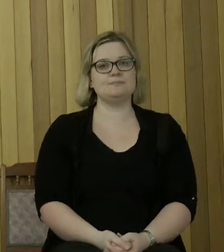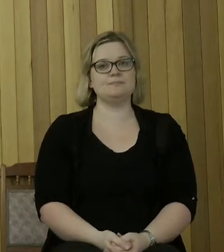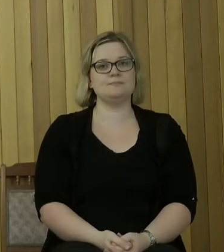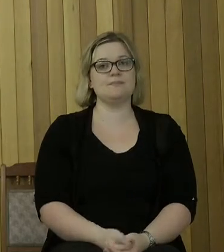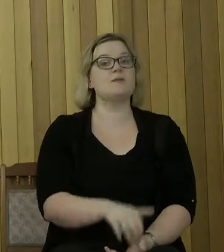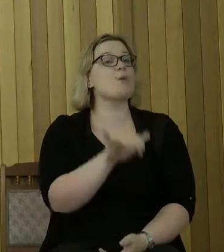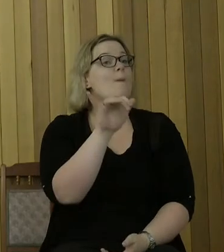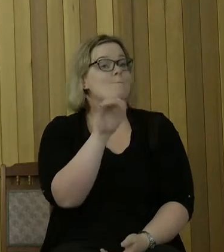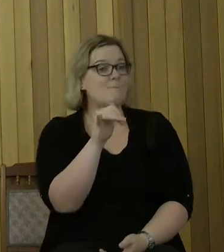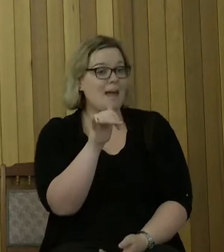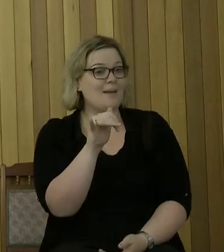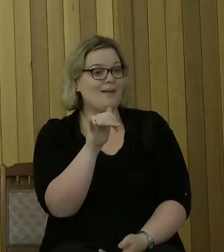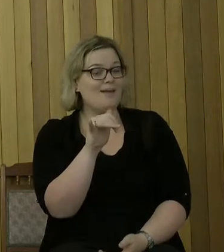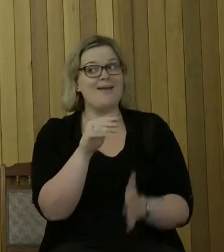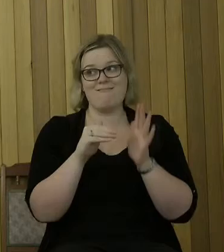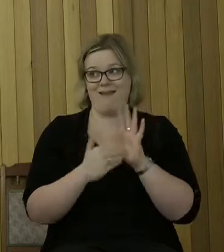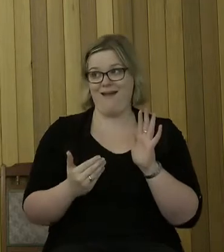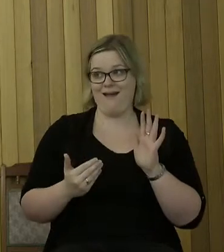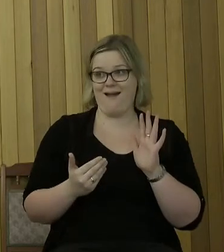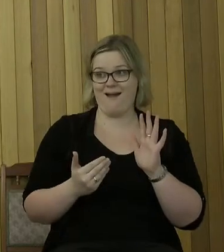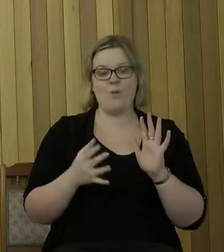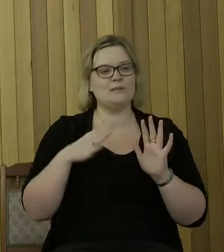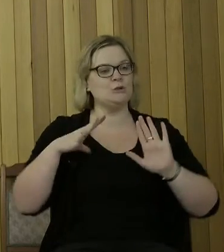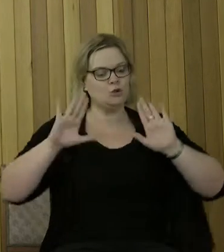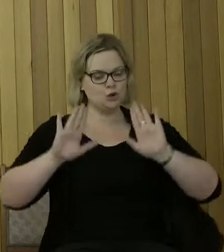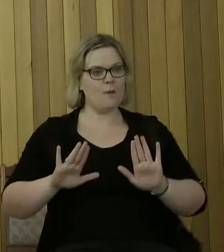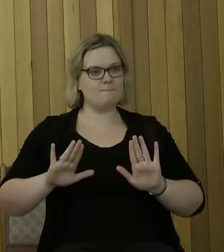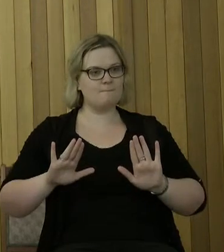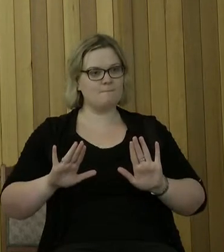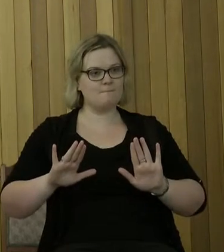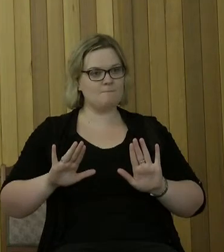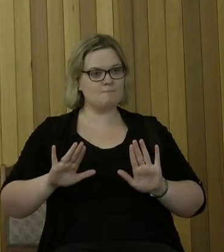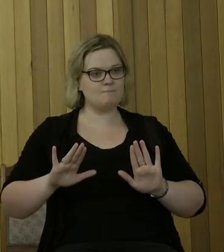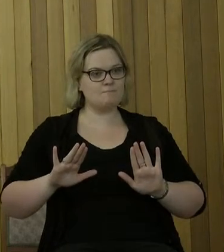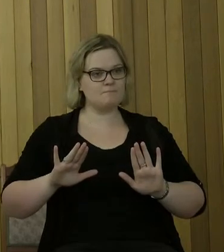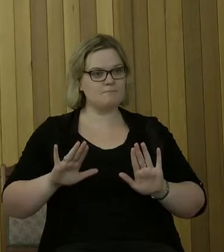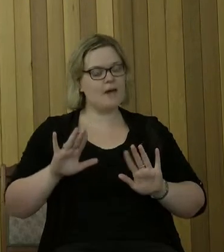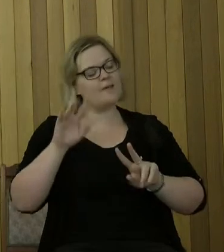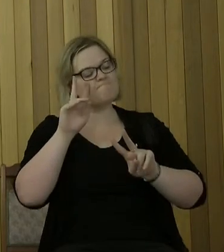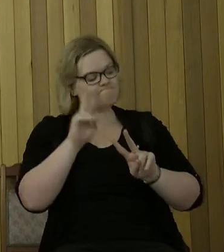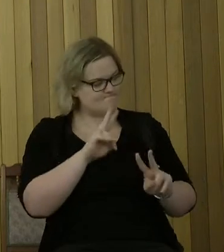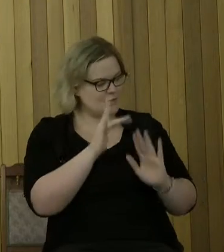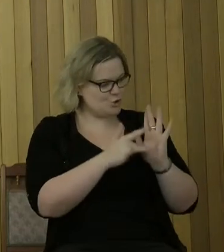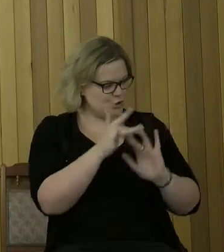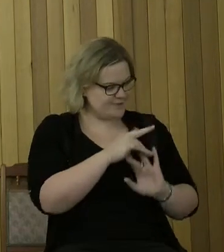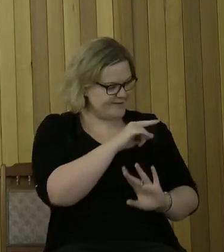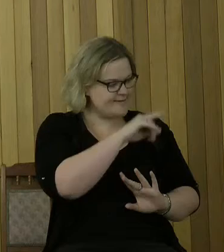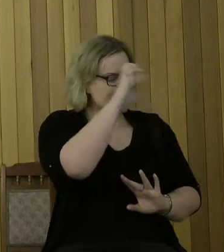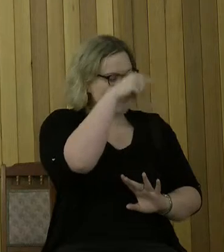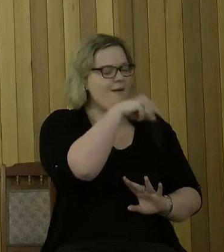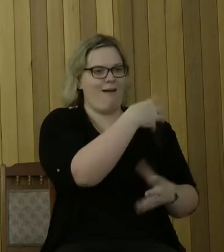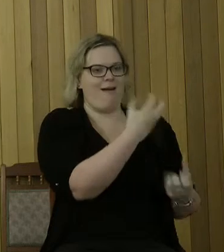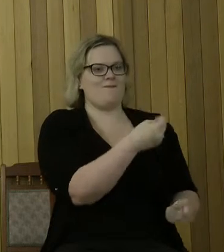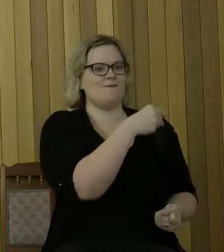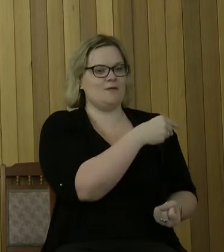Maybe it's time to stop, turn around, and entertain Jesus in our life.